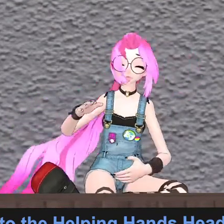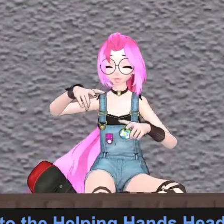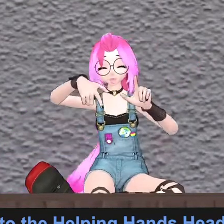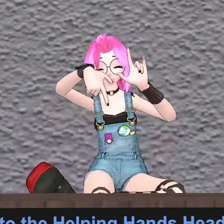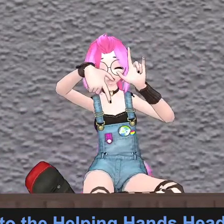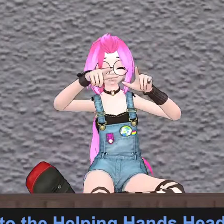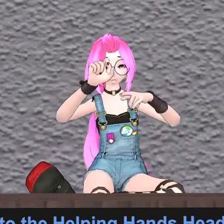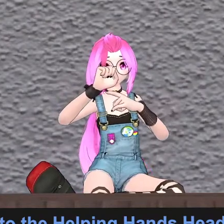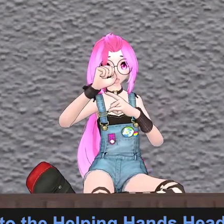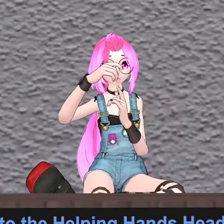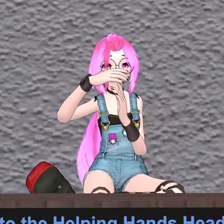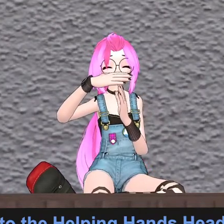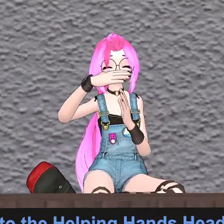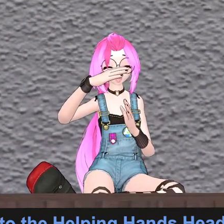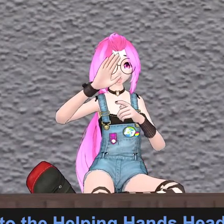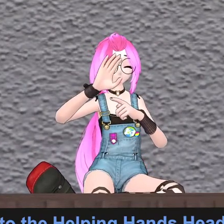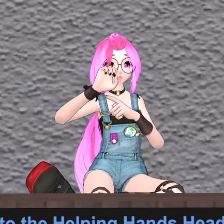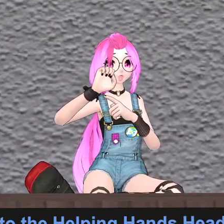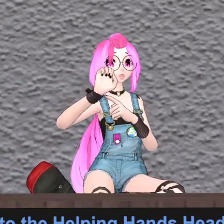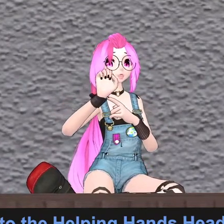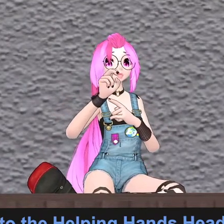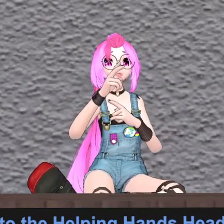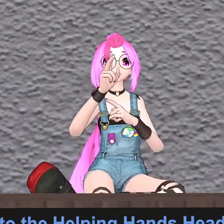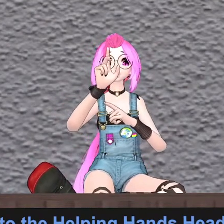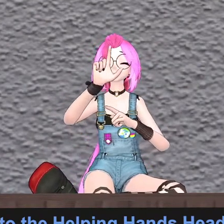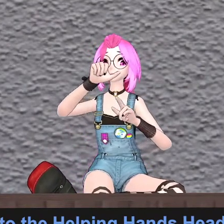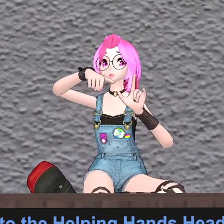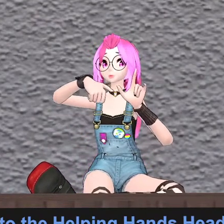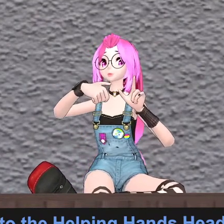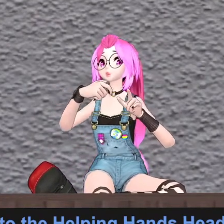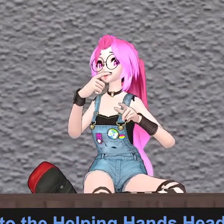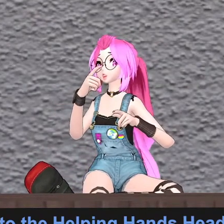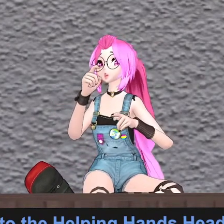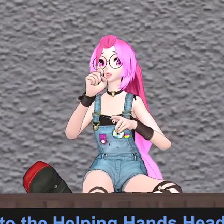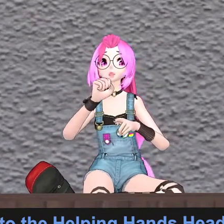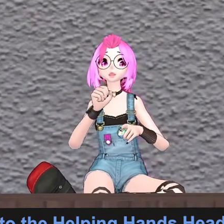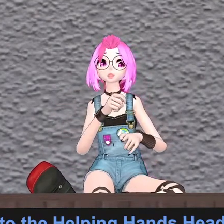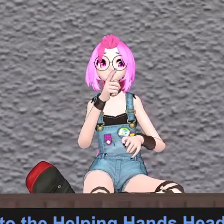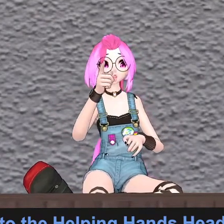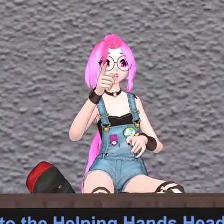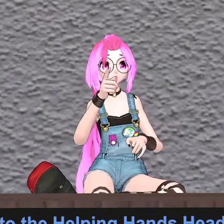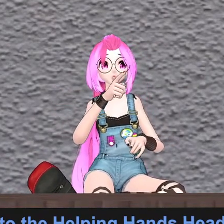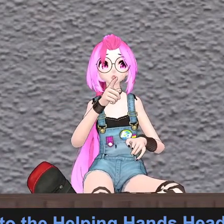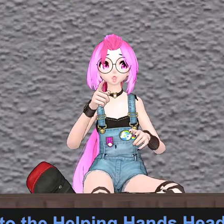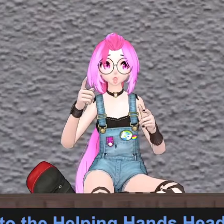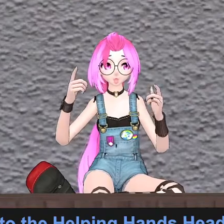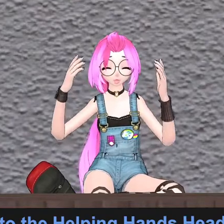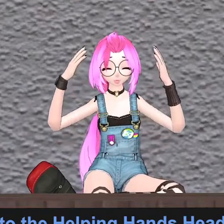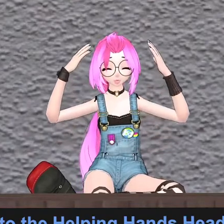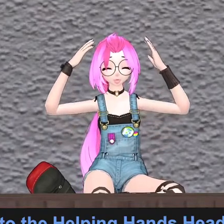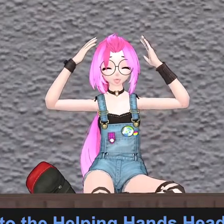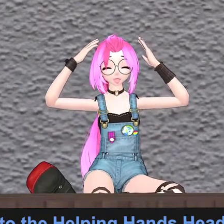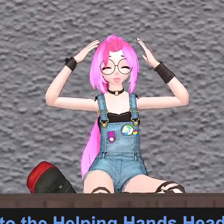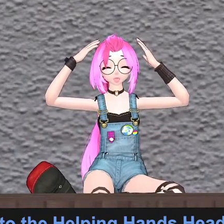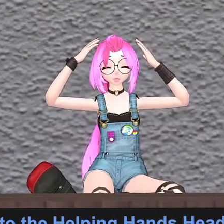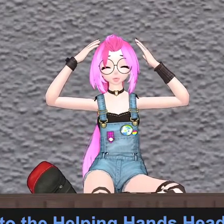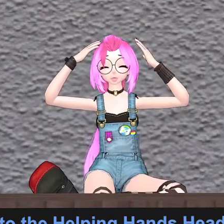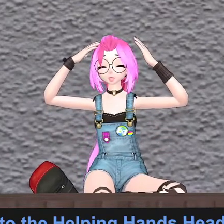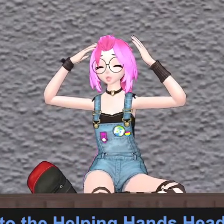Okay, Netherlands. Do I have anyone here from the Netherlands? Netherlands. Okay, I see some people. We're gonna have an open